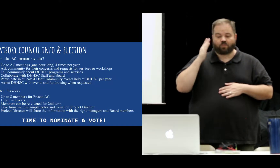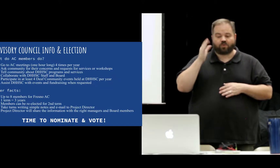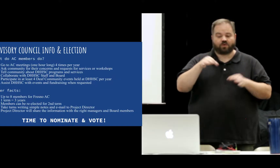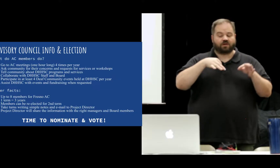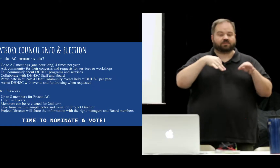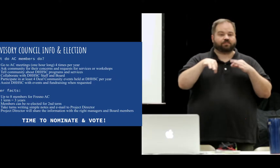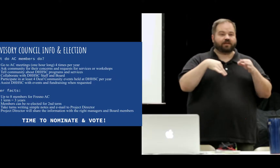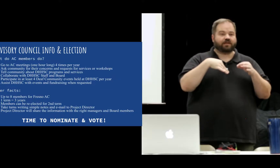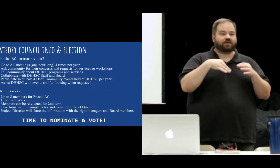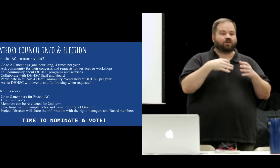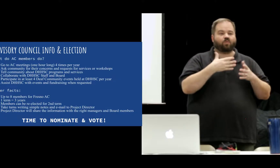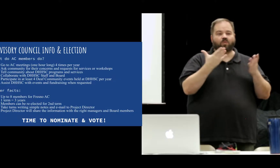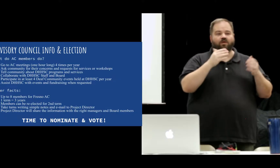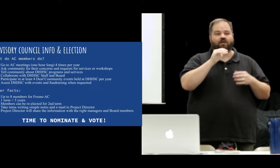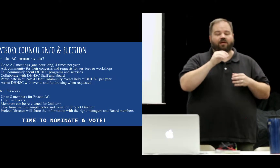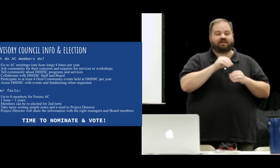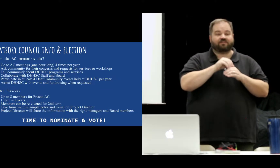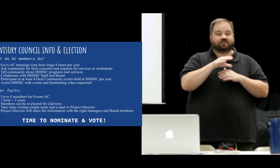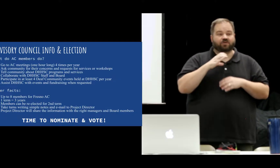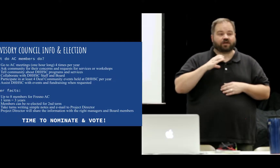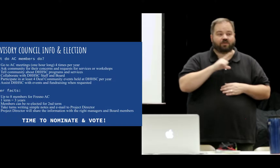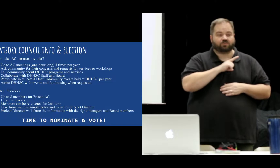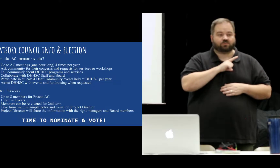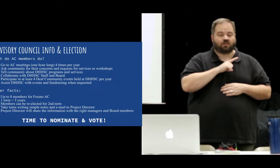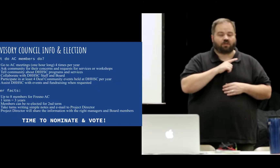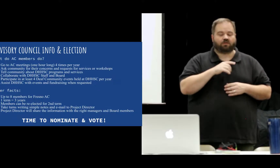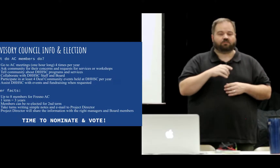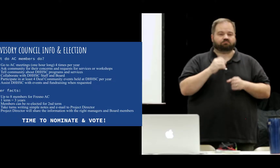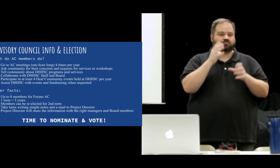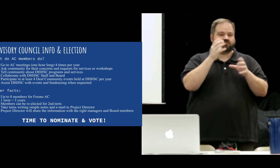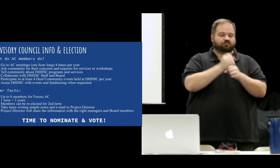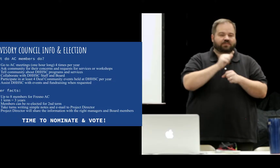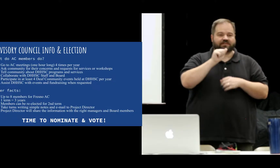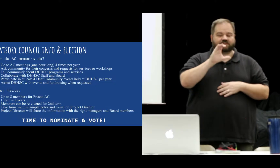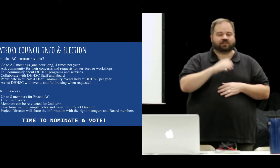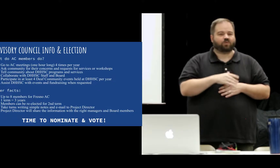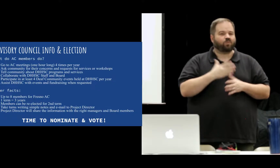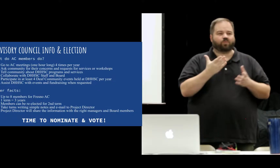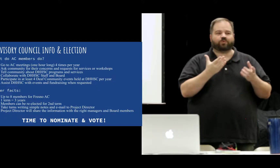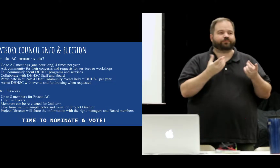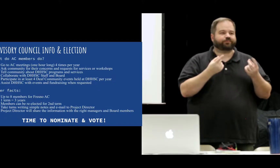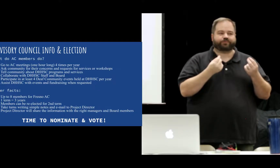And also part of the advisory council.